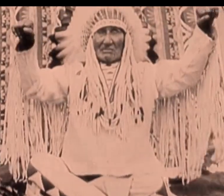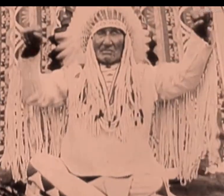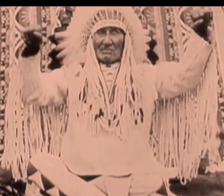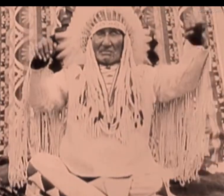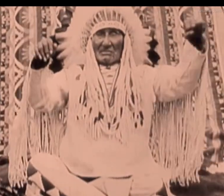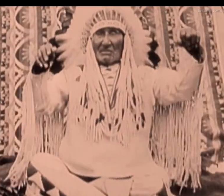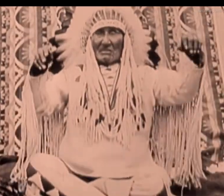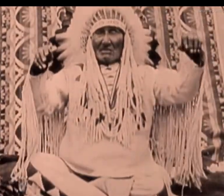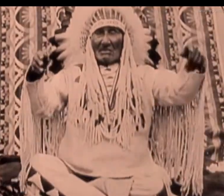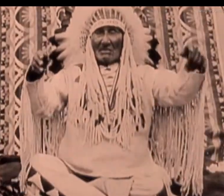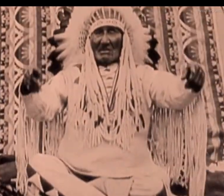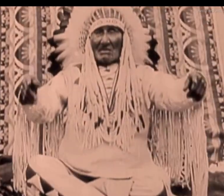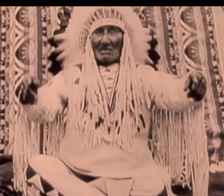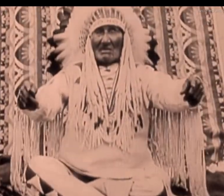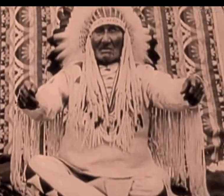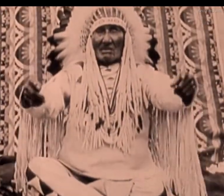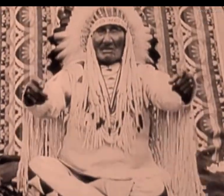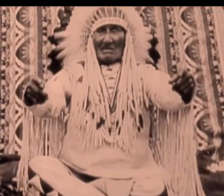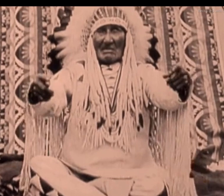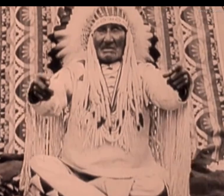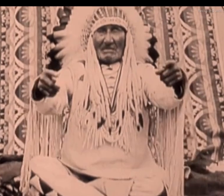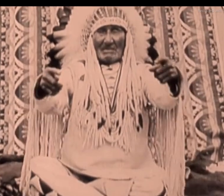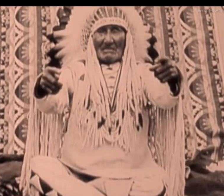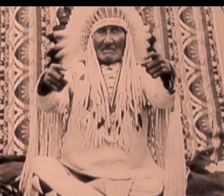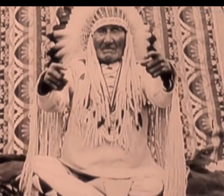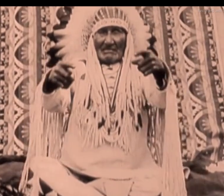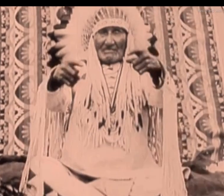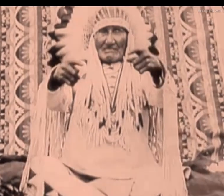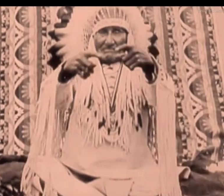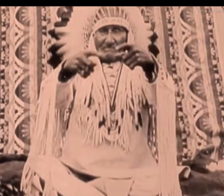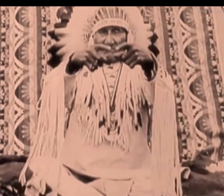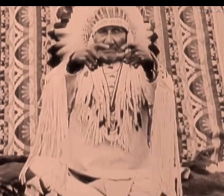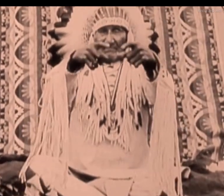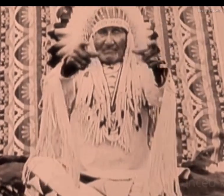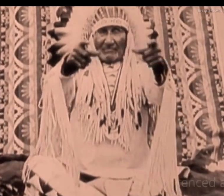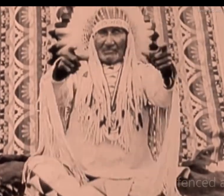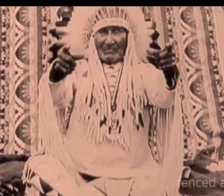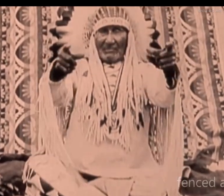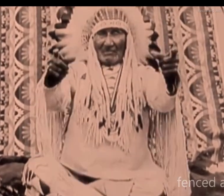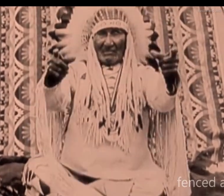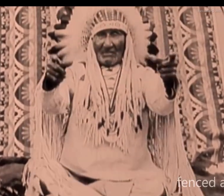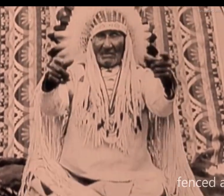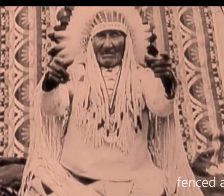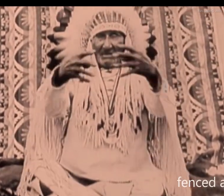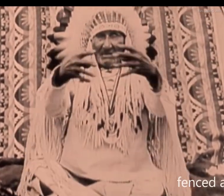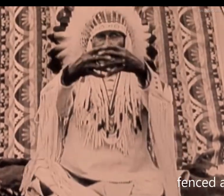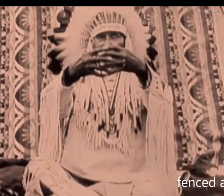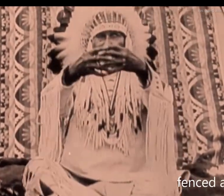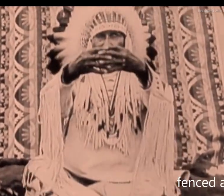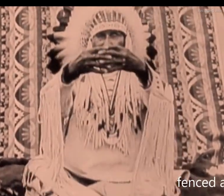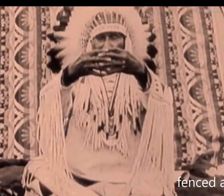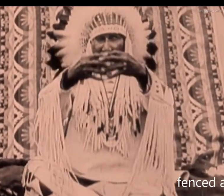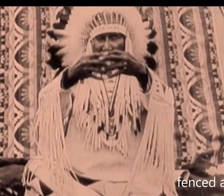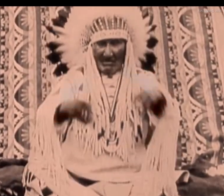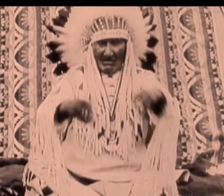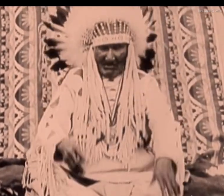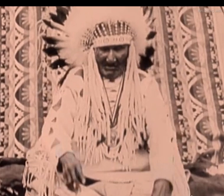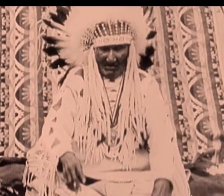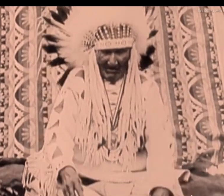He describes a long, rocky cliff and the building of a